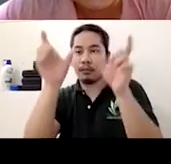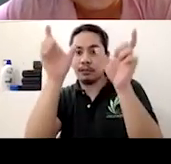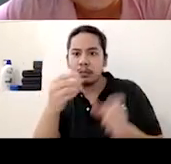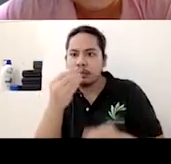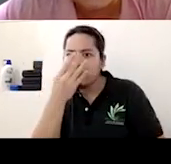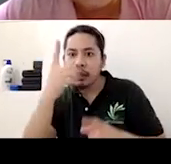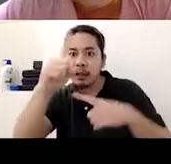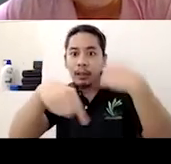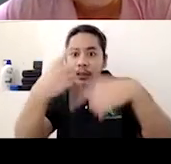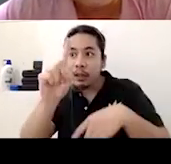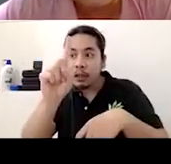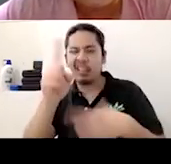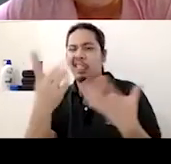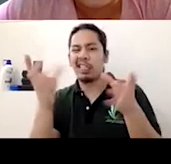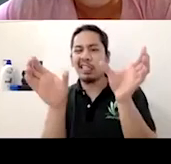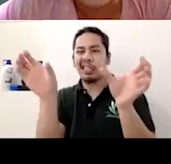This is Shaq.